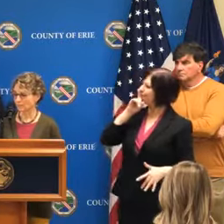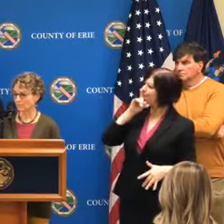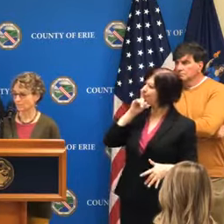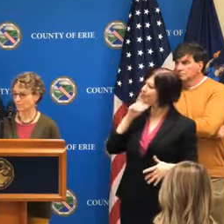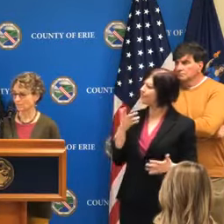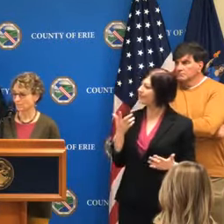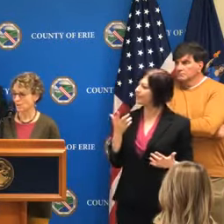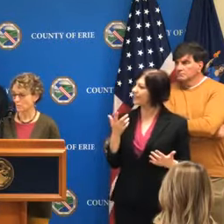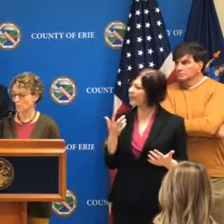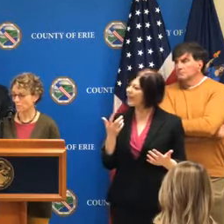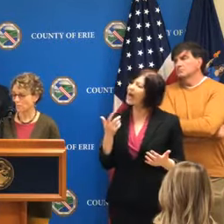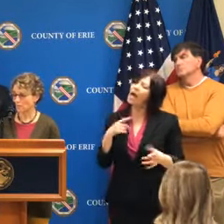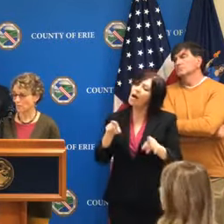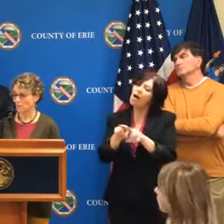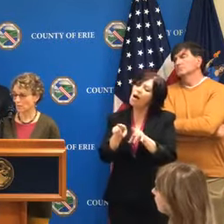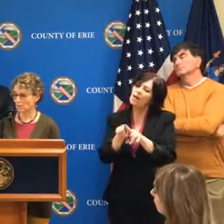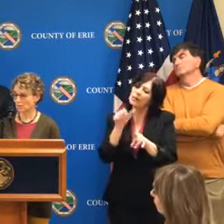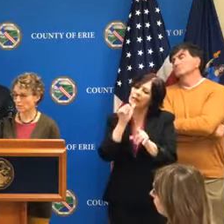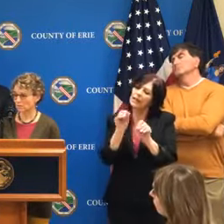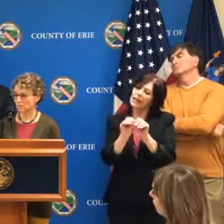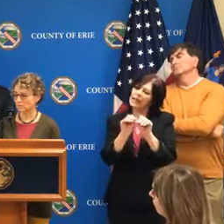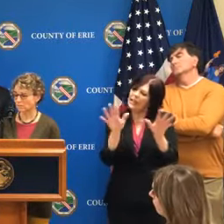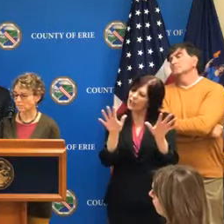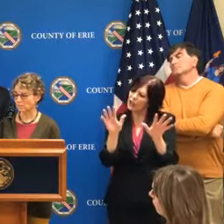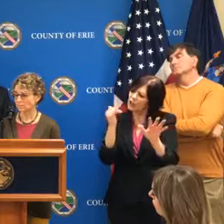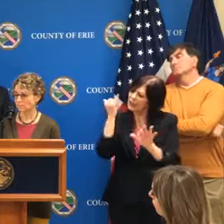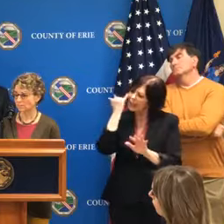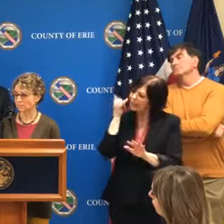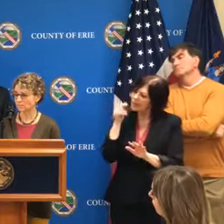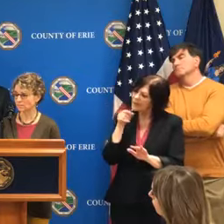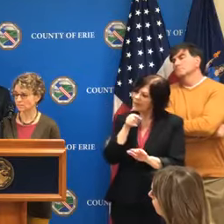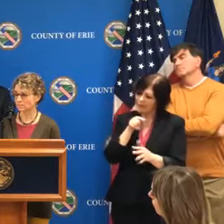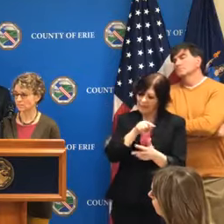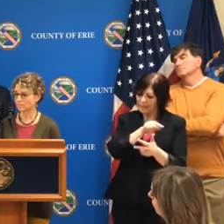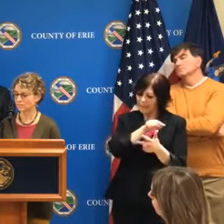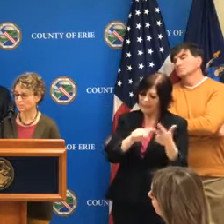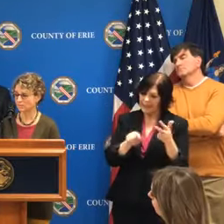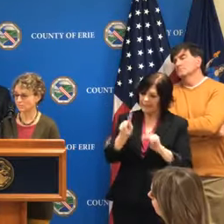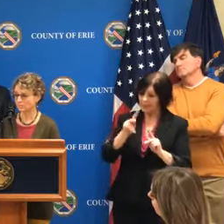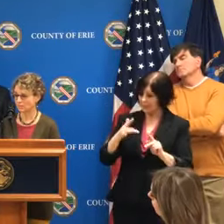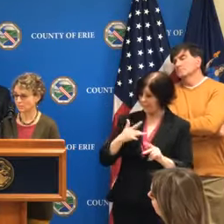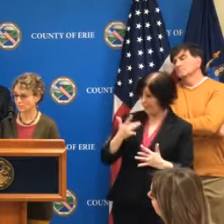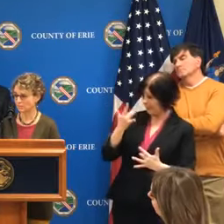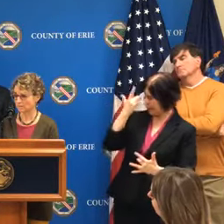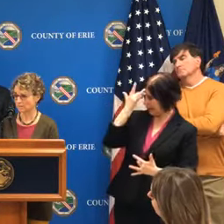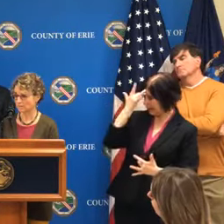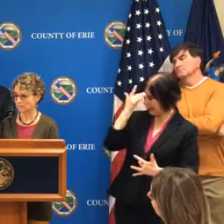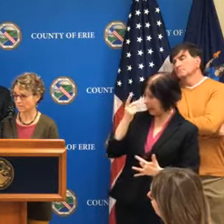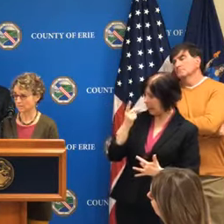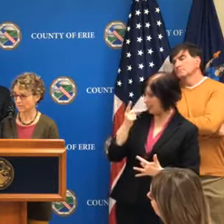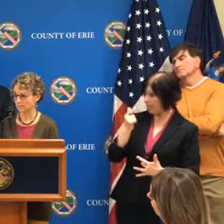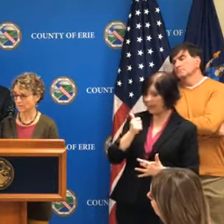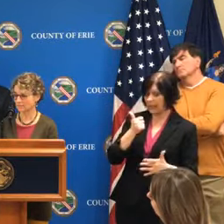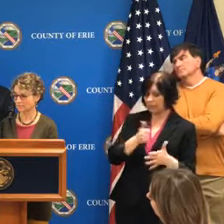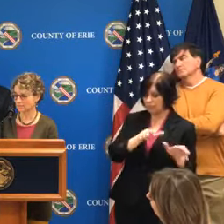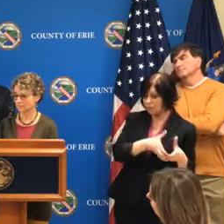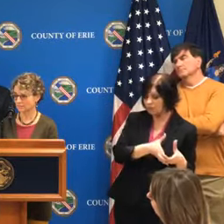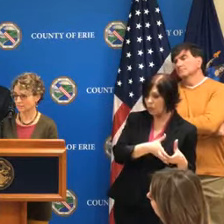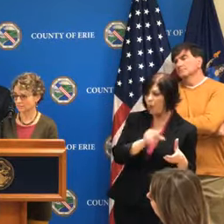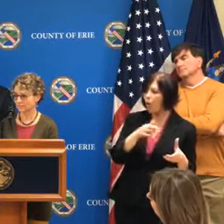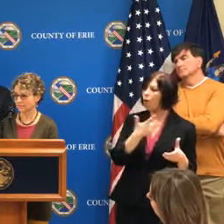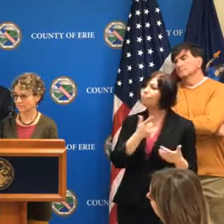could have been in touch with these folks. I'm also unclear on whether or not these folks felt sick and immediately self-quarantined themselves, or were they